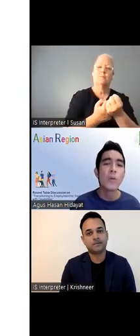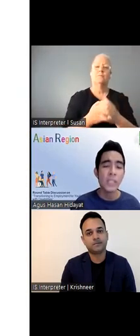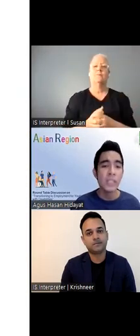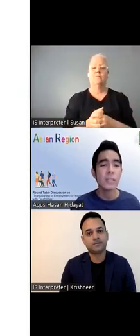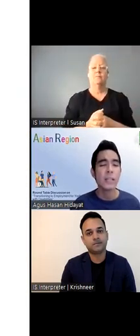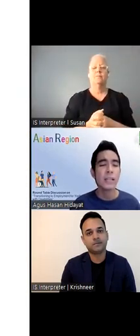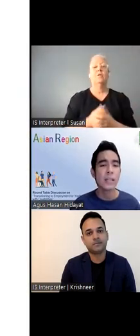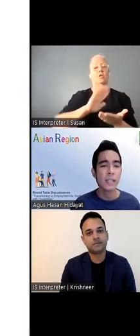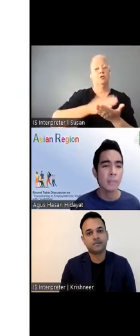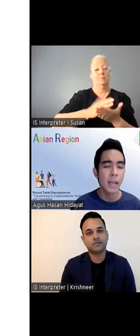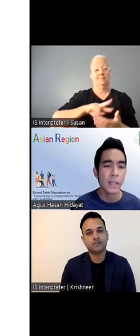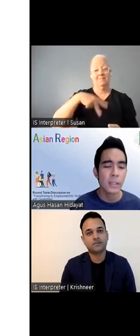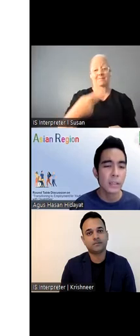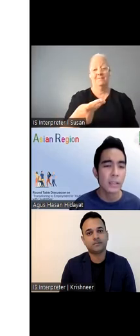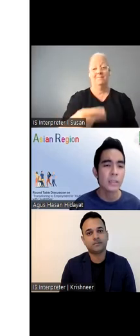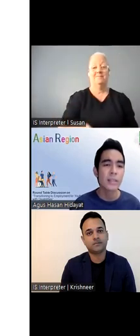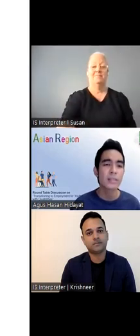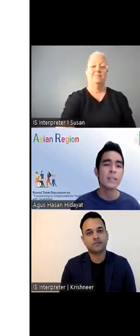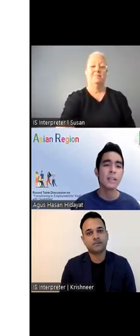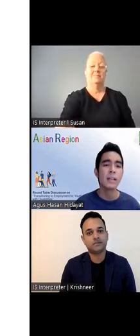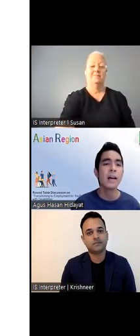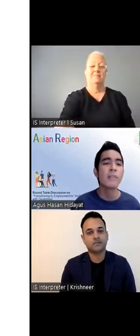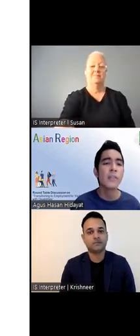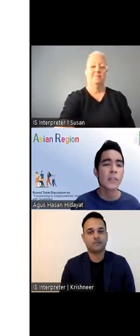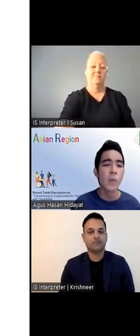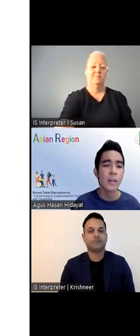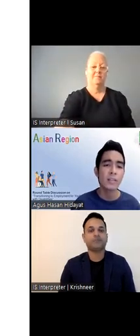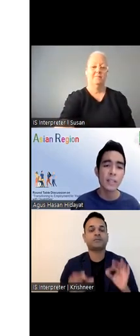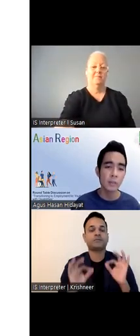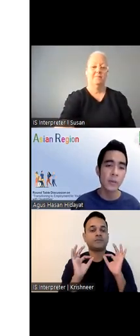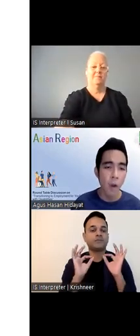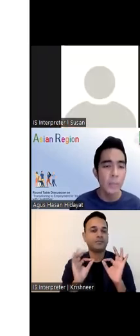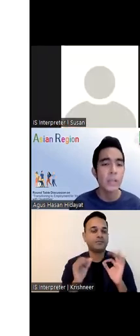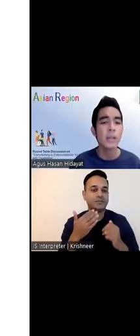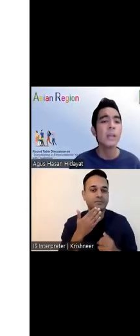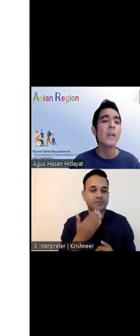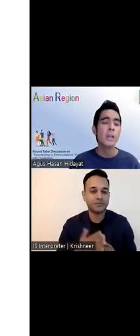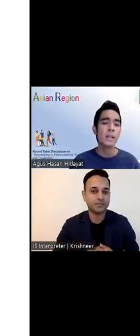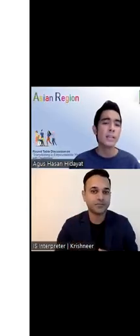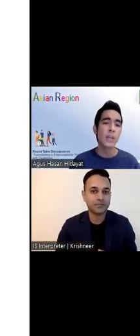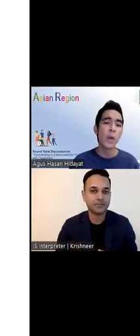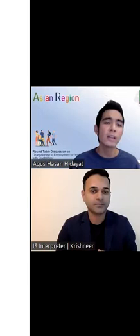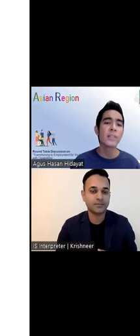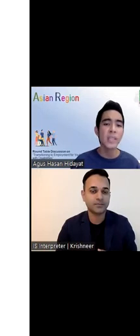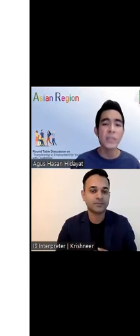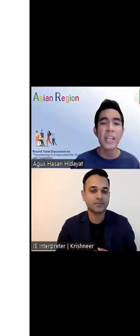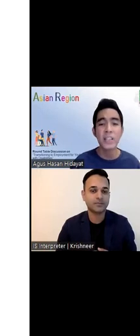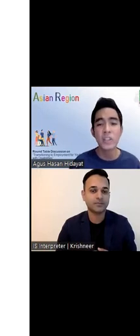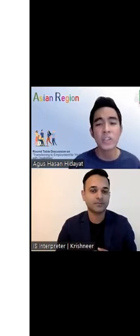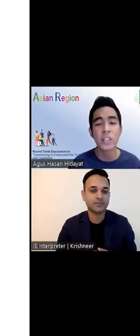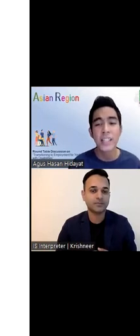What we need in my next slide, the first one is legal reform, second one,